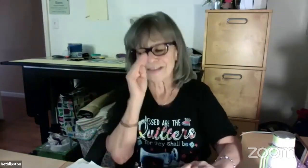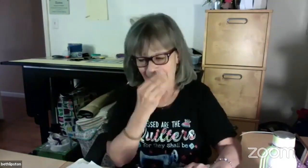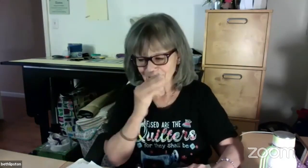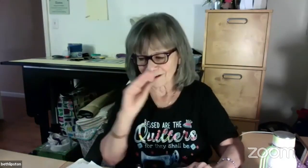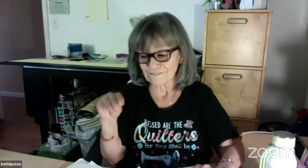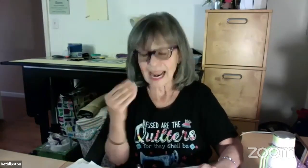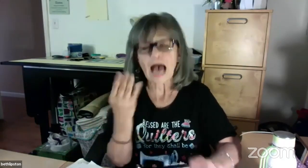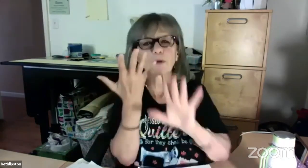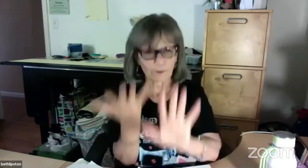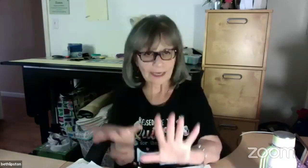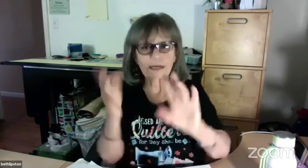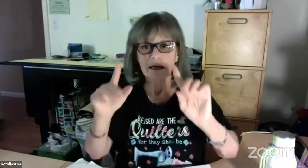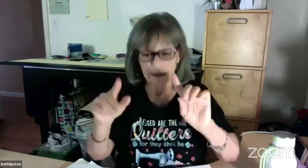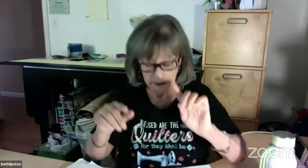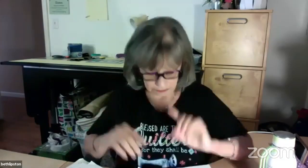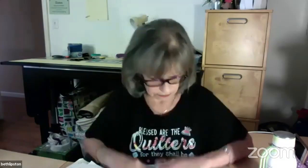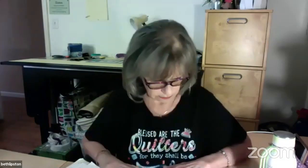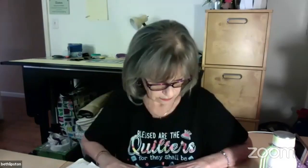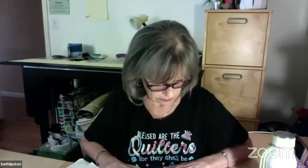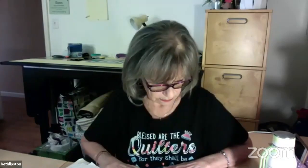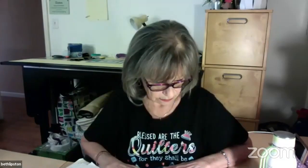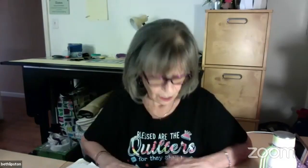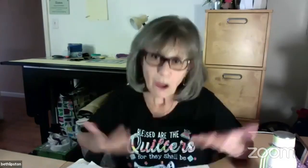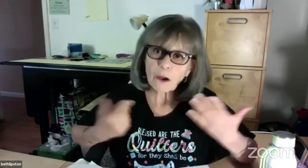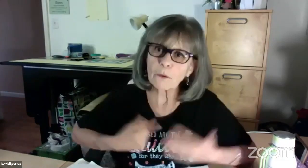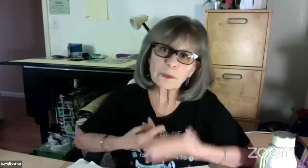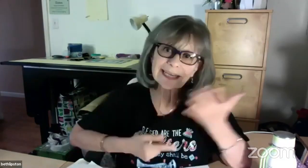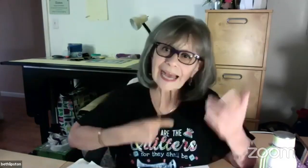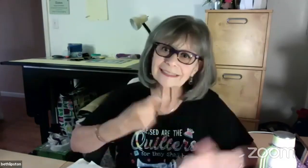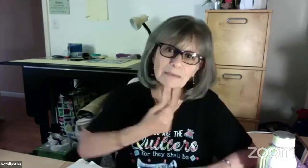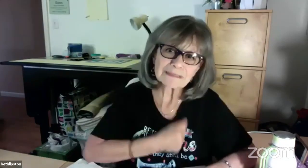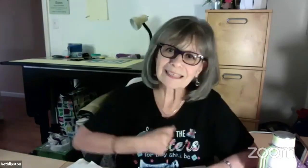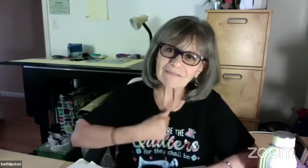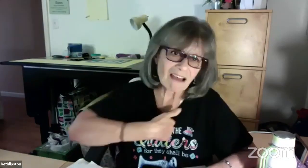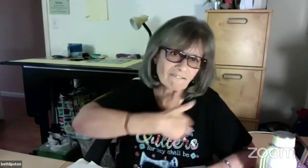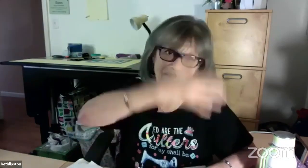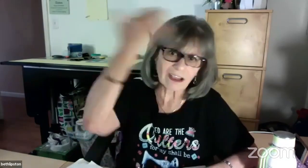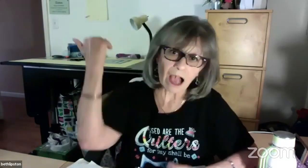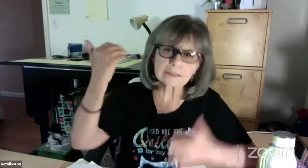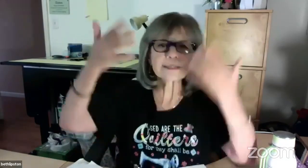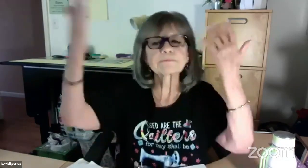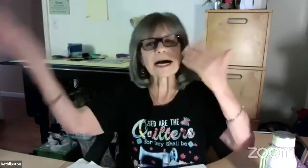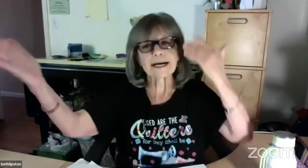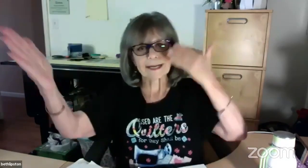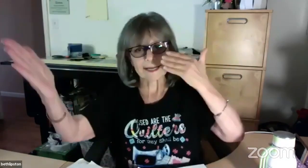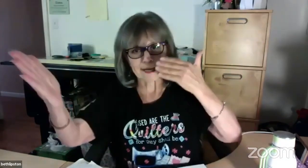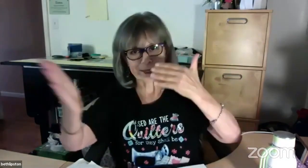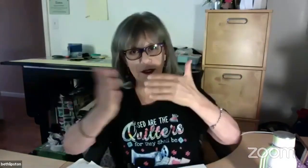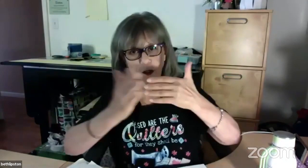hands, but an opening of the hand, like a flower opens. Okay, I've got this. Now I got to get my train of thought. I've totally lost